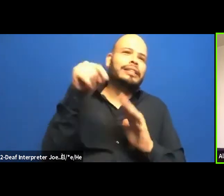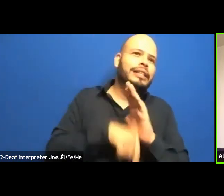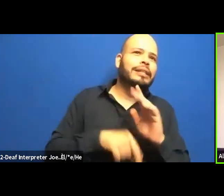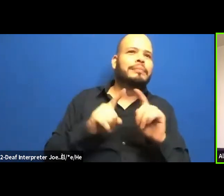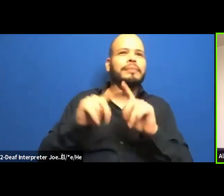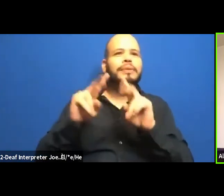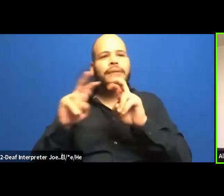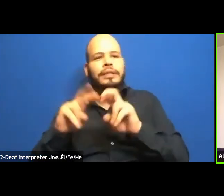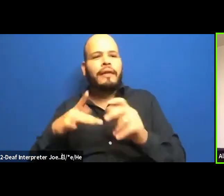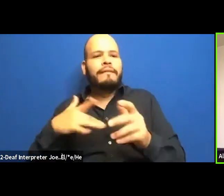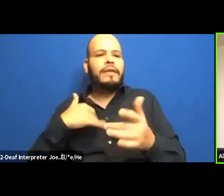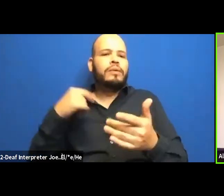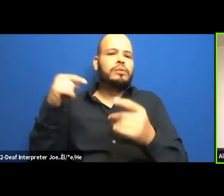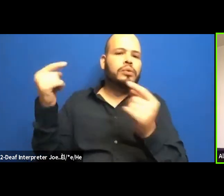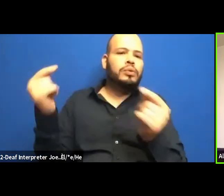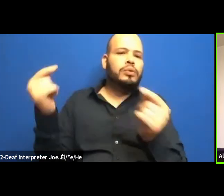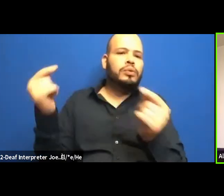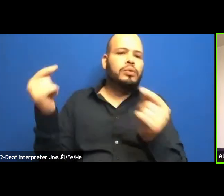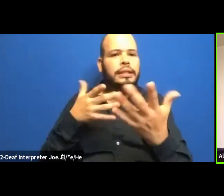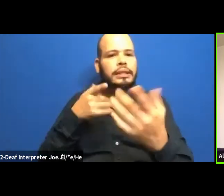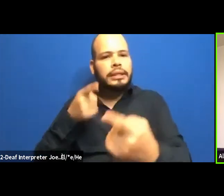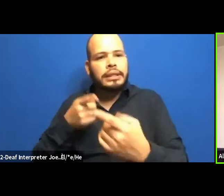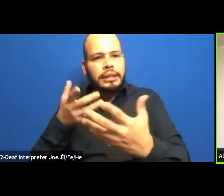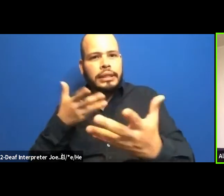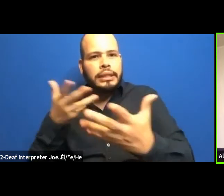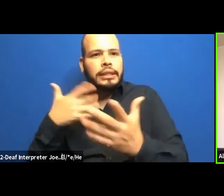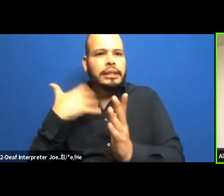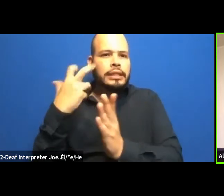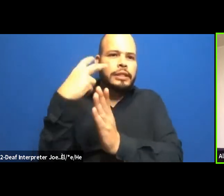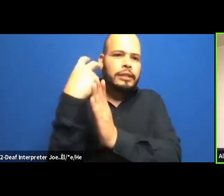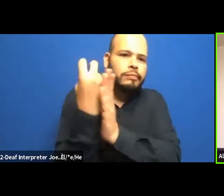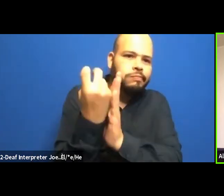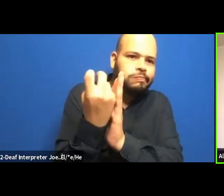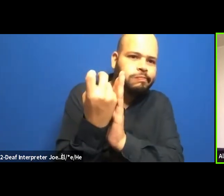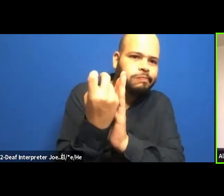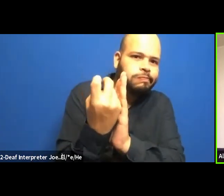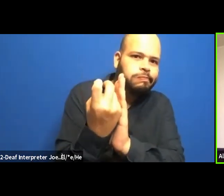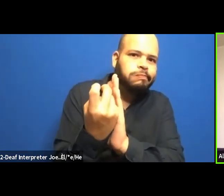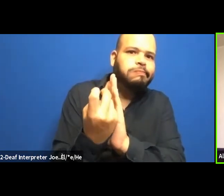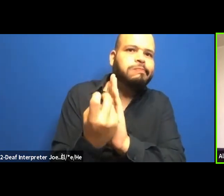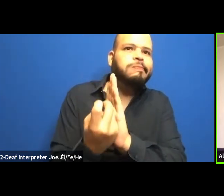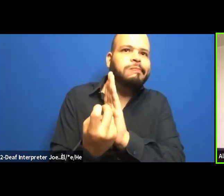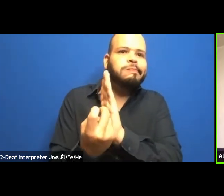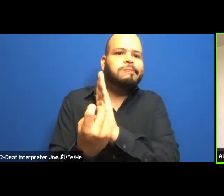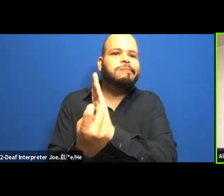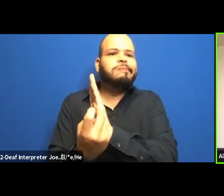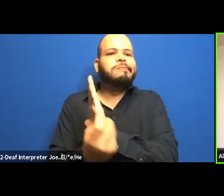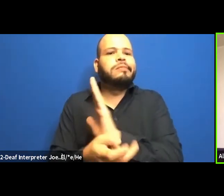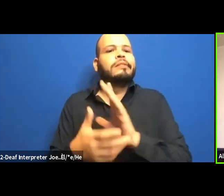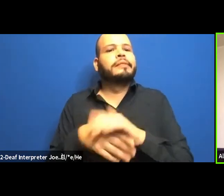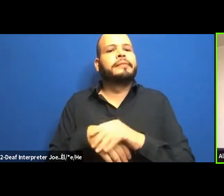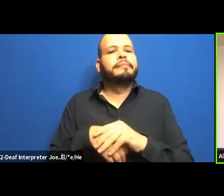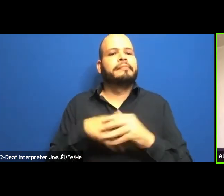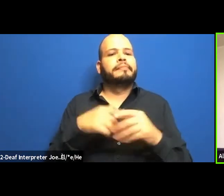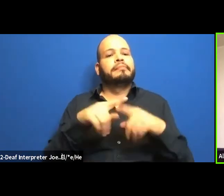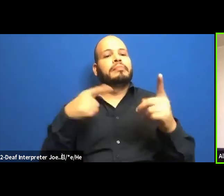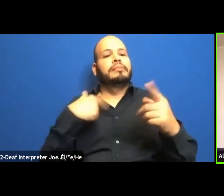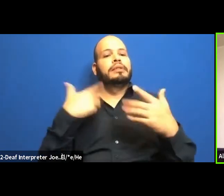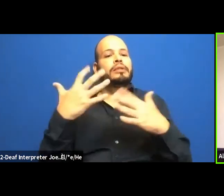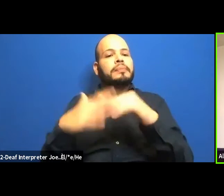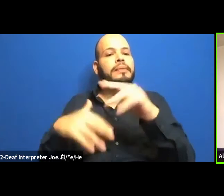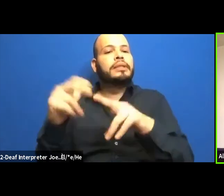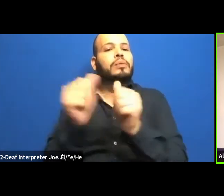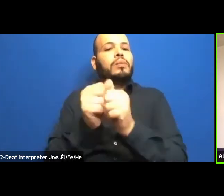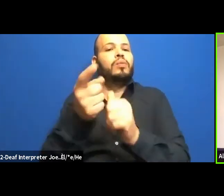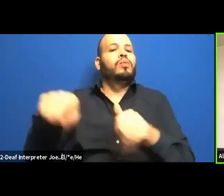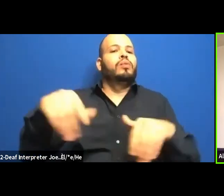I need to really go build with these young people in my community and just see how they're doing, see what's going on. And I think